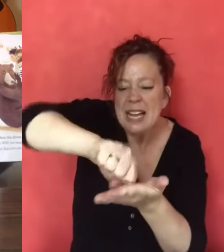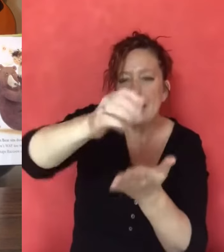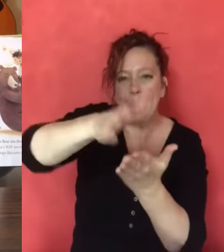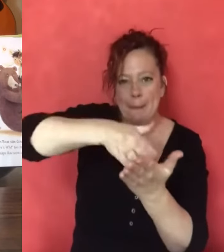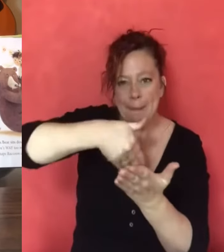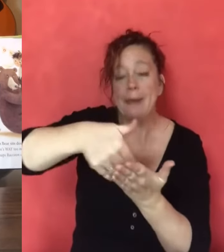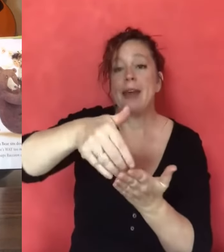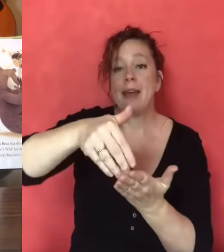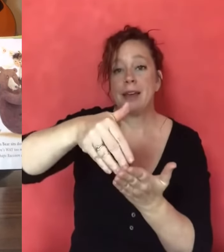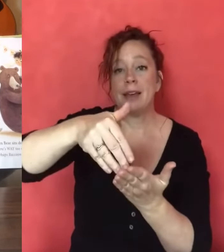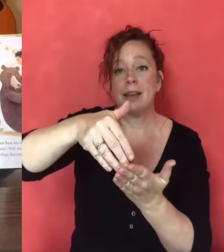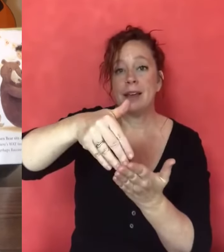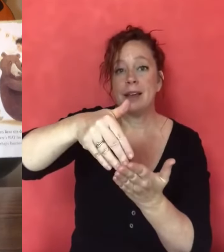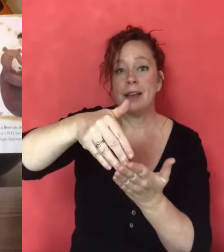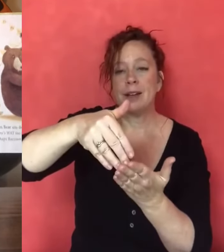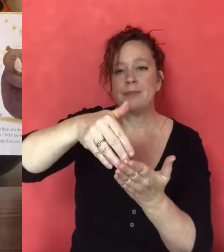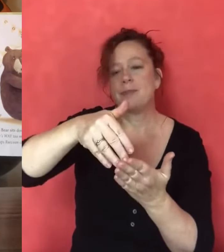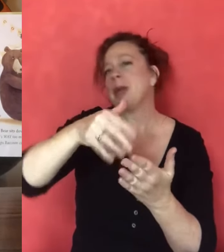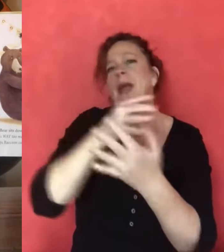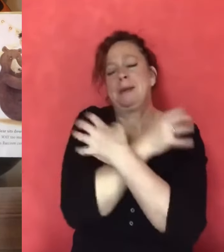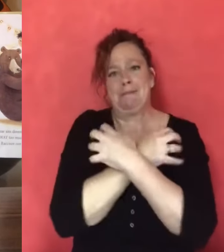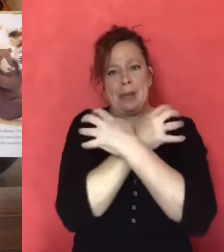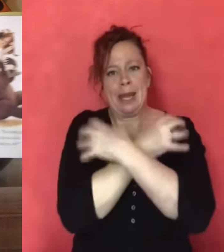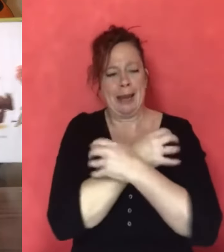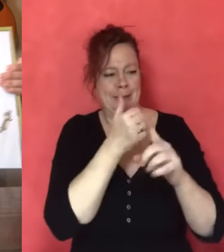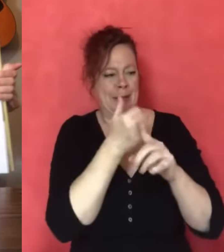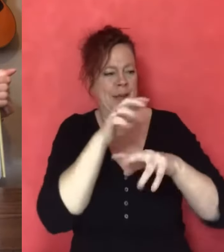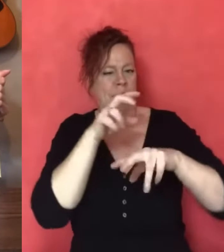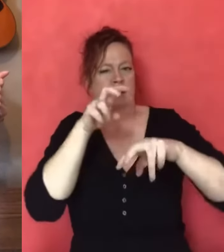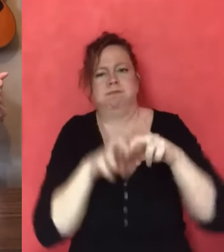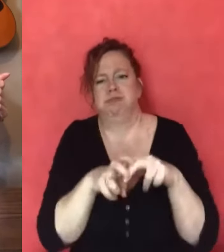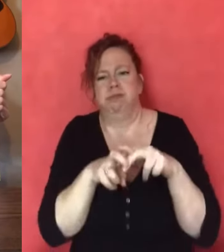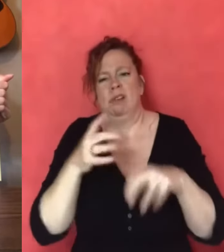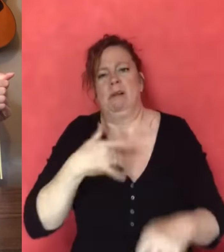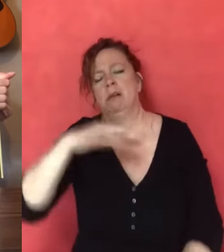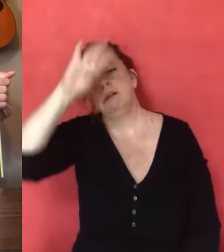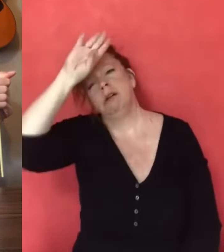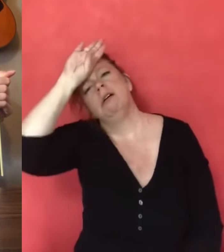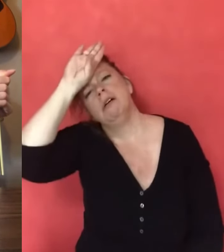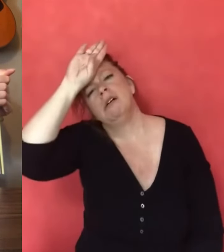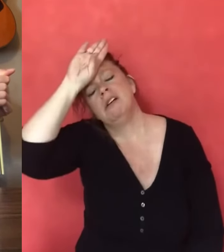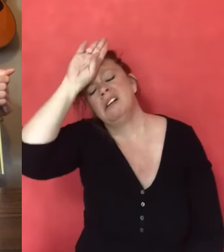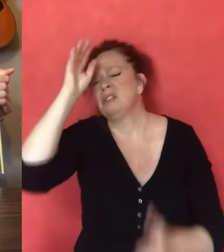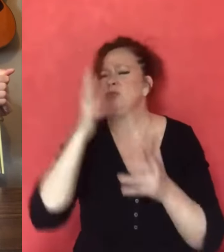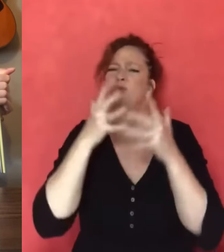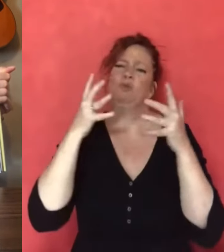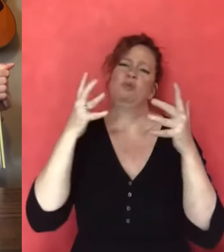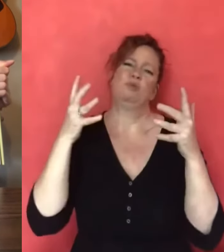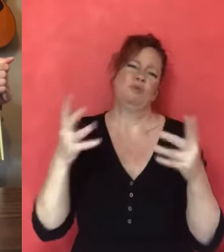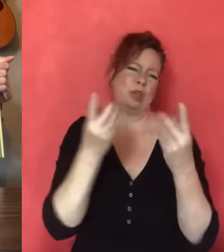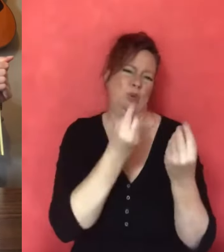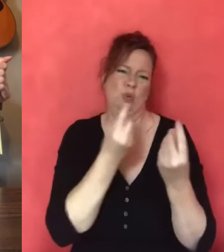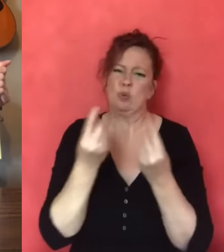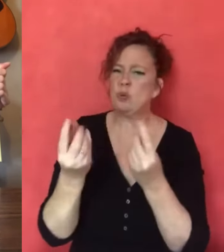squeeze. They paste and paint. Then Bear sits down. I'm